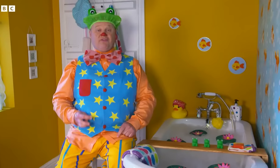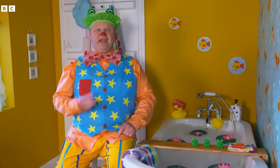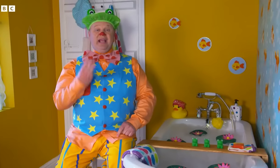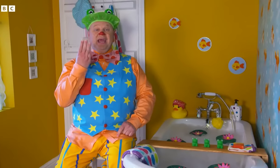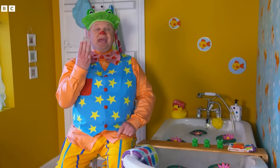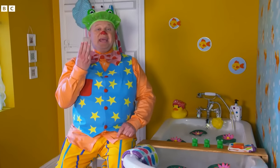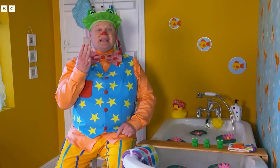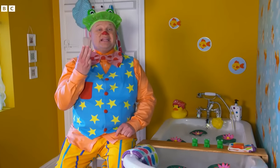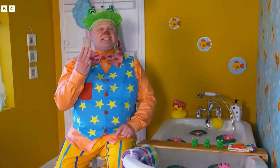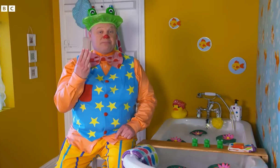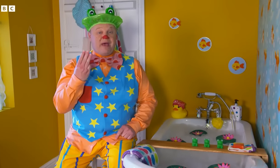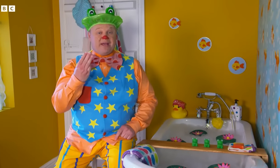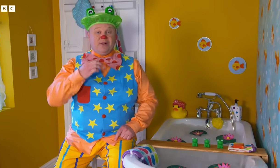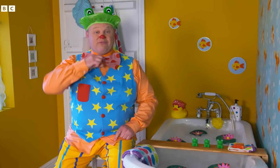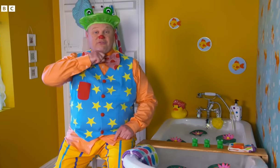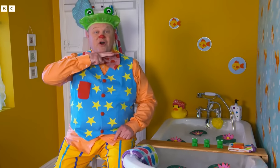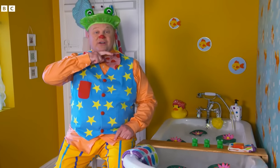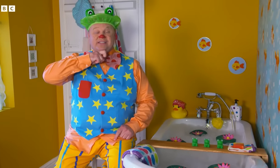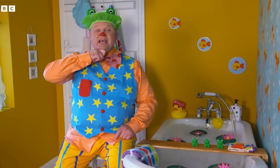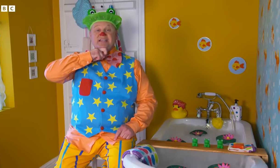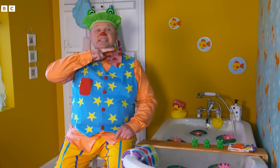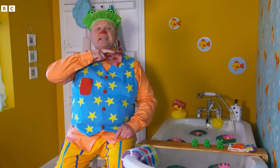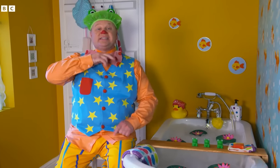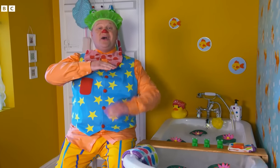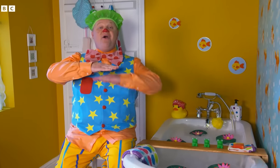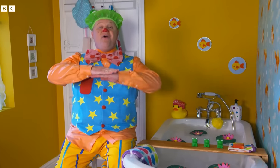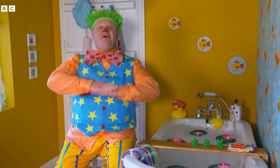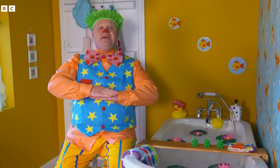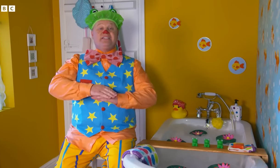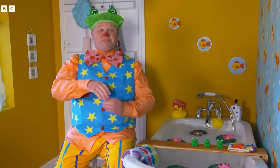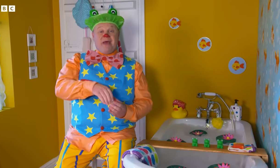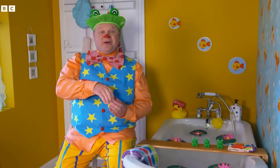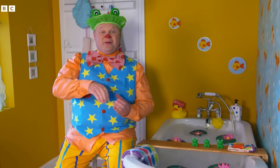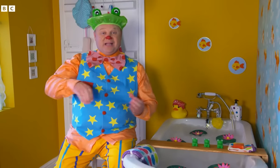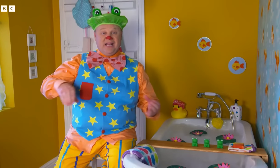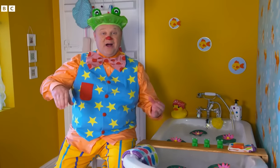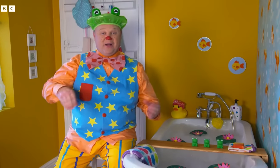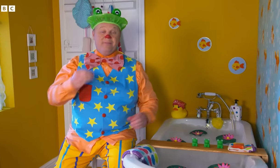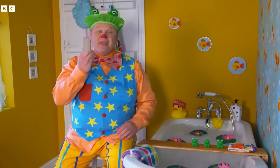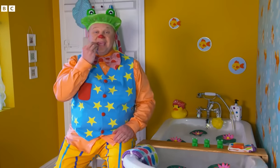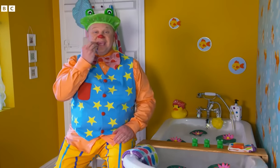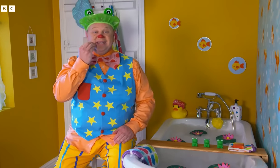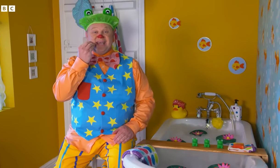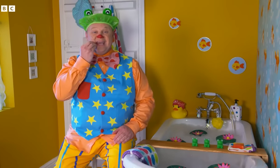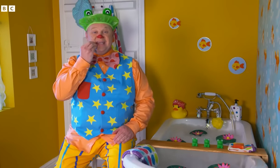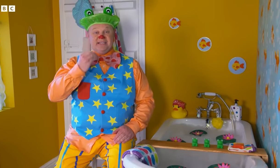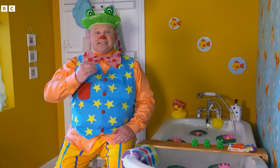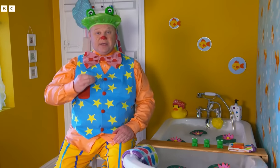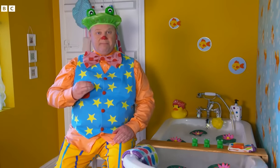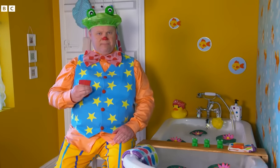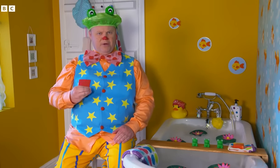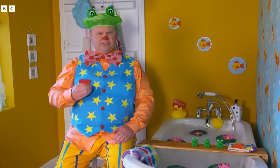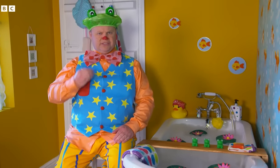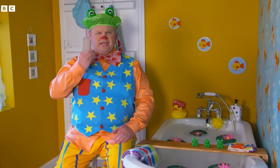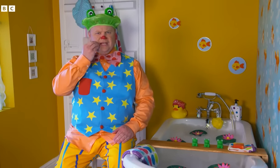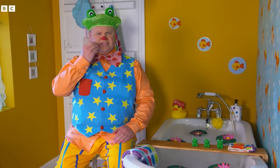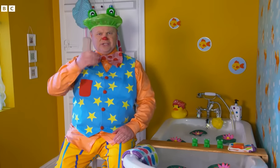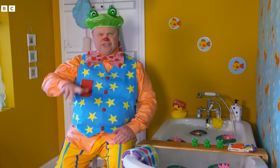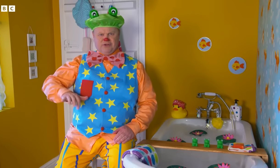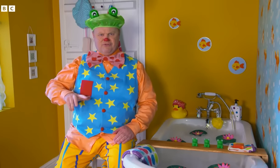One, two, three. Three little speckled frogs sat on a speckled log, eating some most delicious